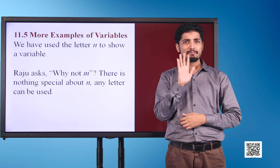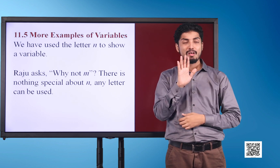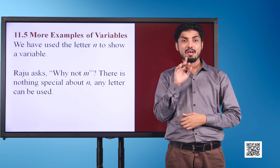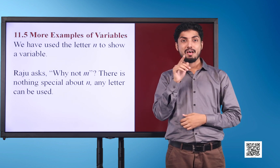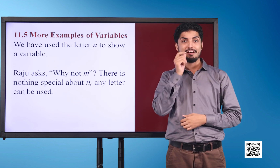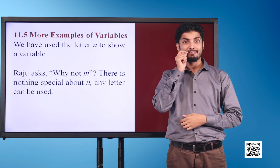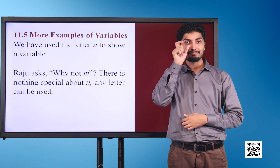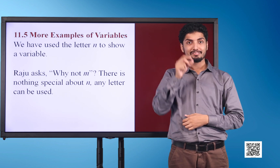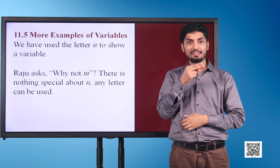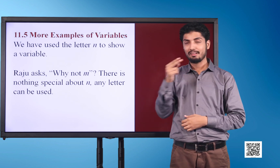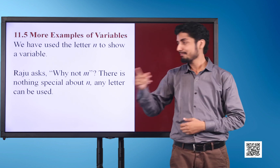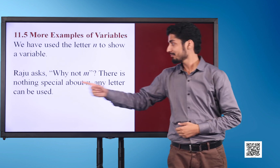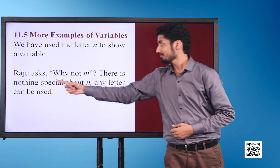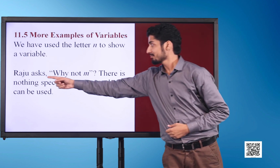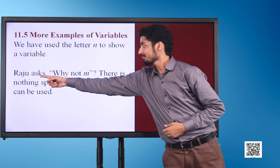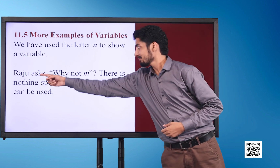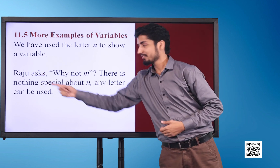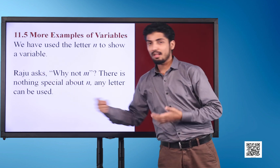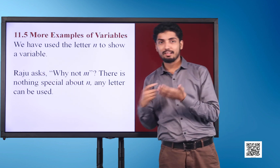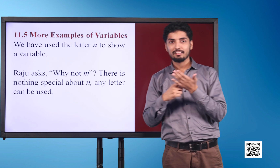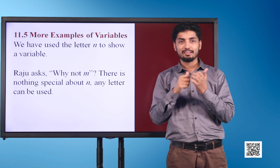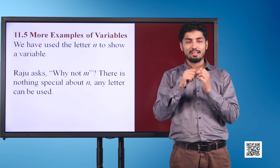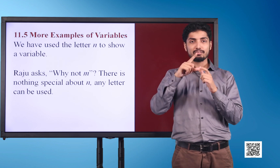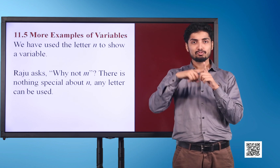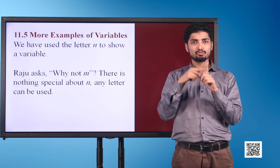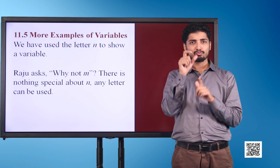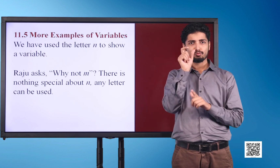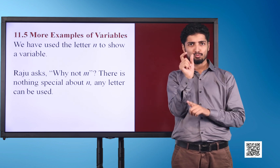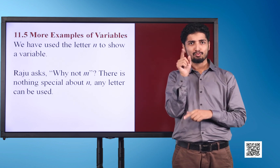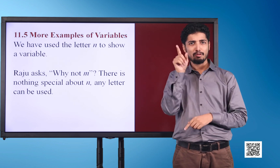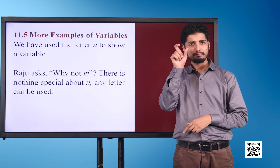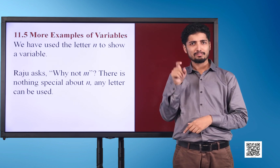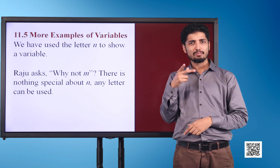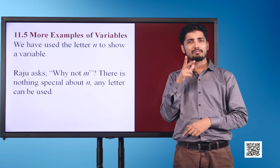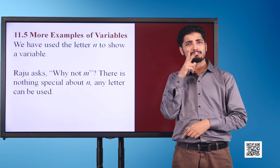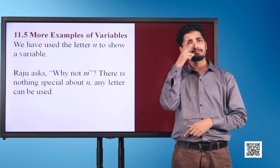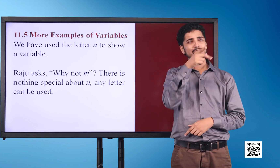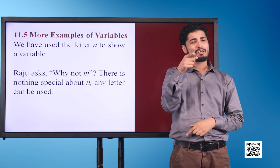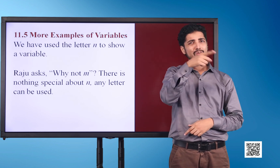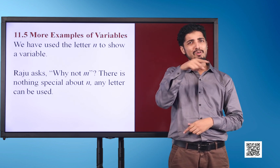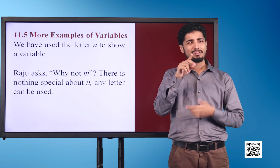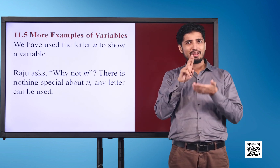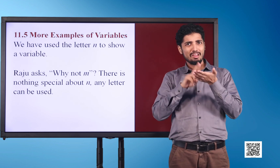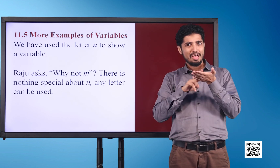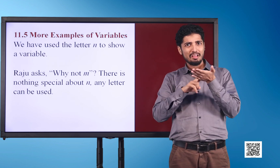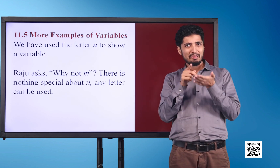Raju asks, why not M? There is nothing special about N. Any letter can be used.